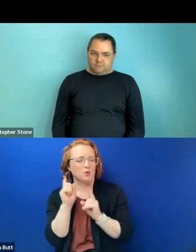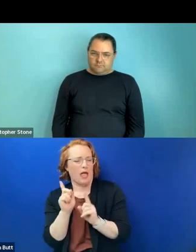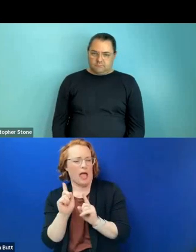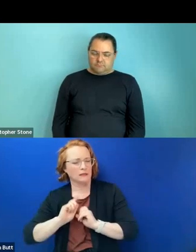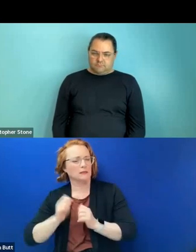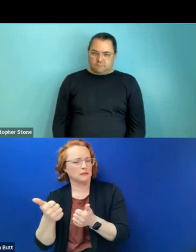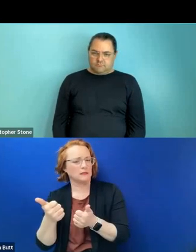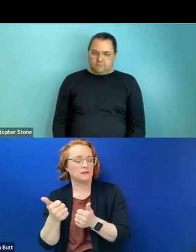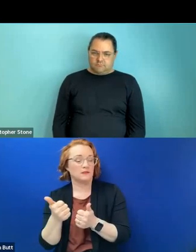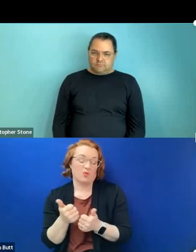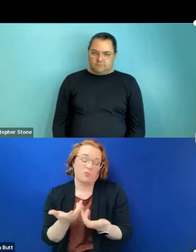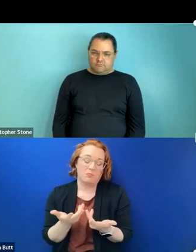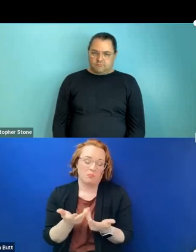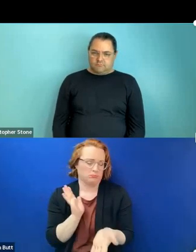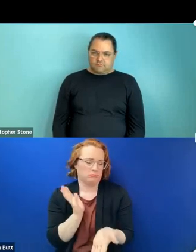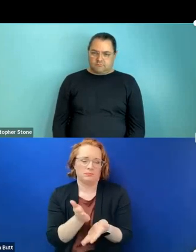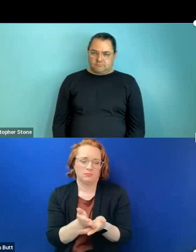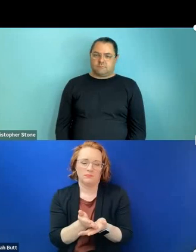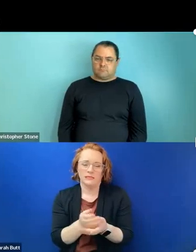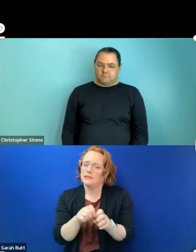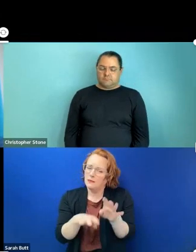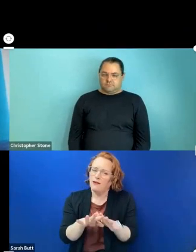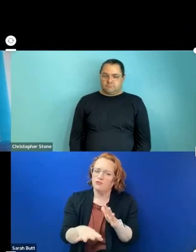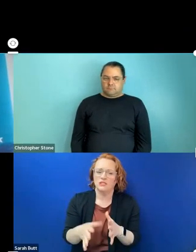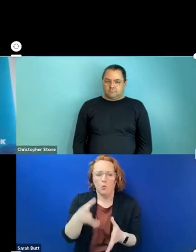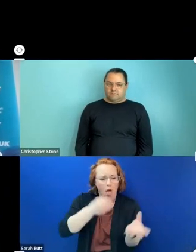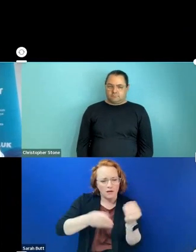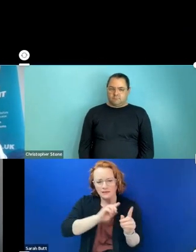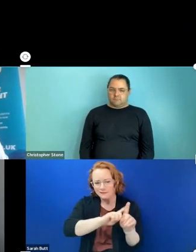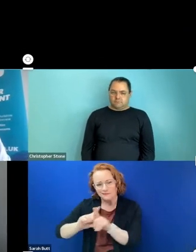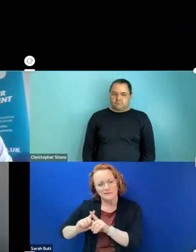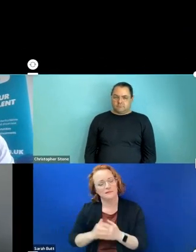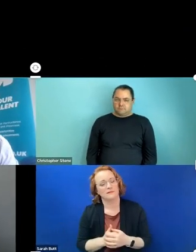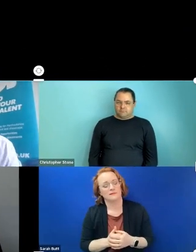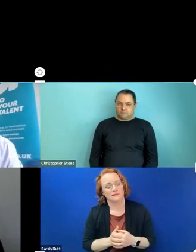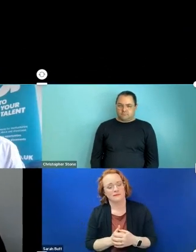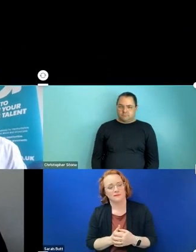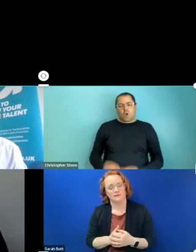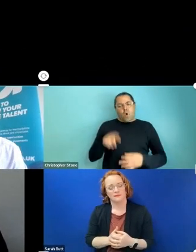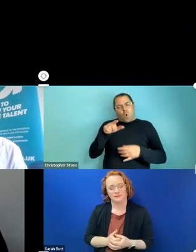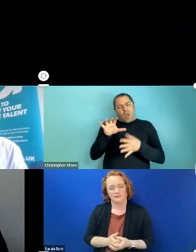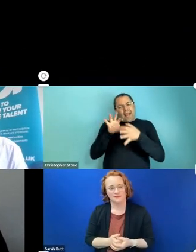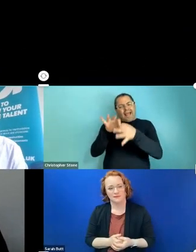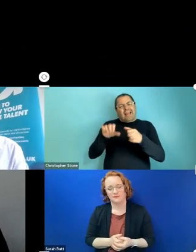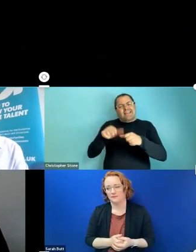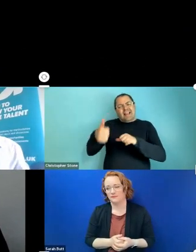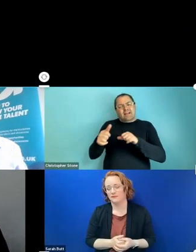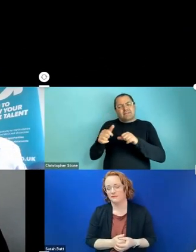So yes, definitely there are similarities. Sure. Okay. So that leads us quite nicely